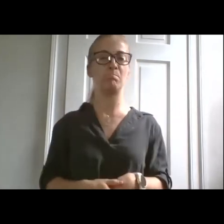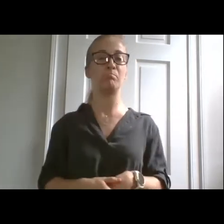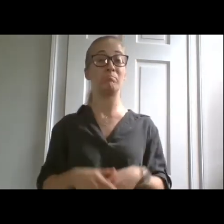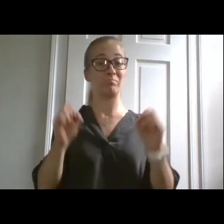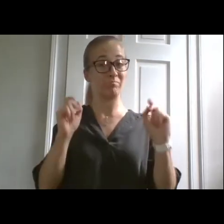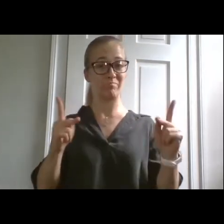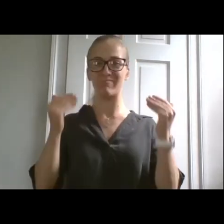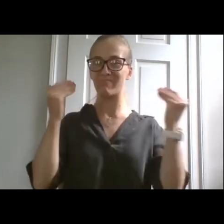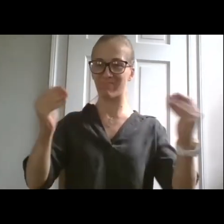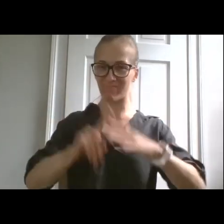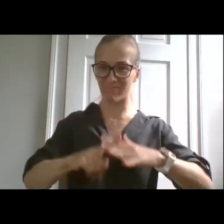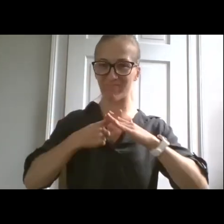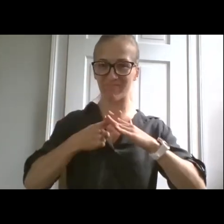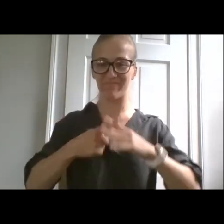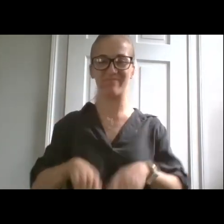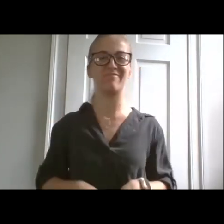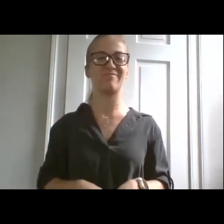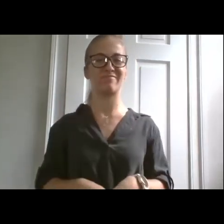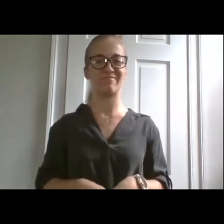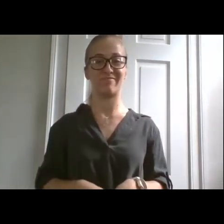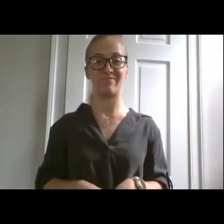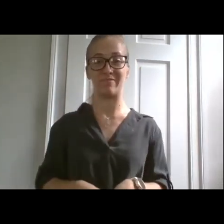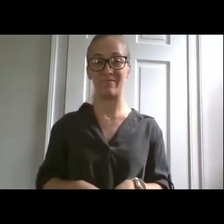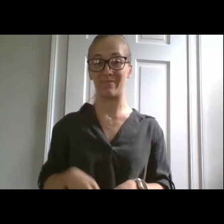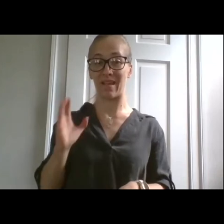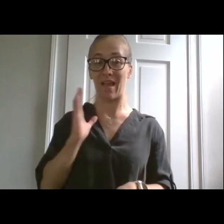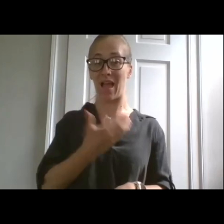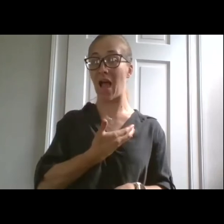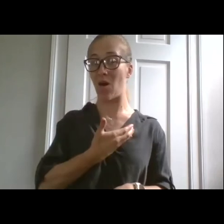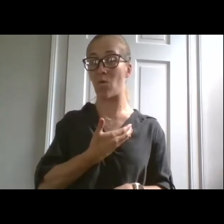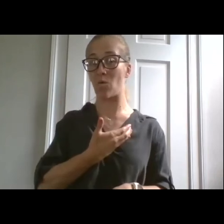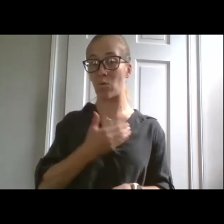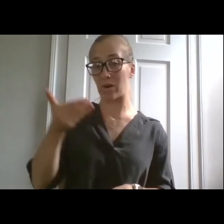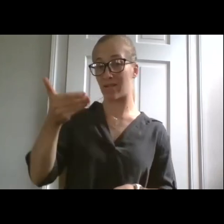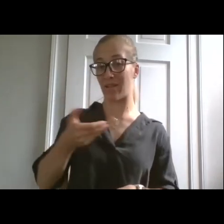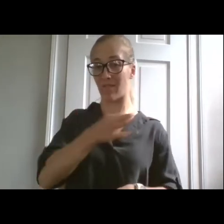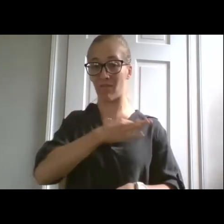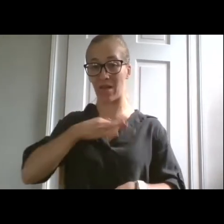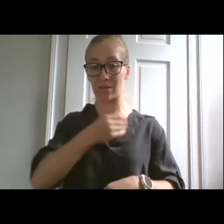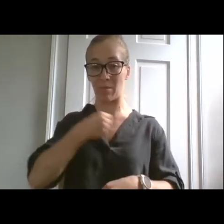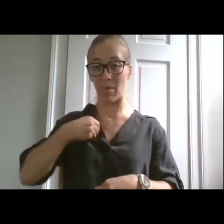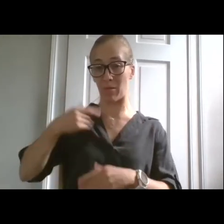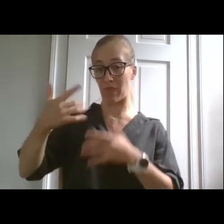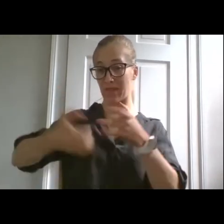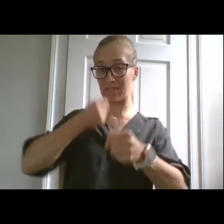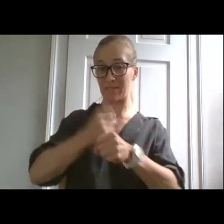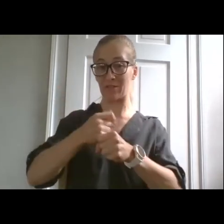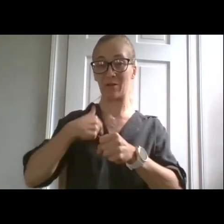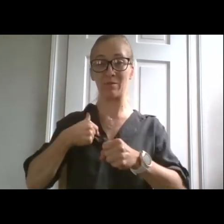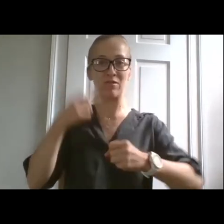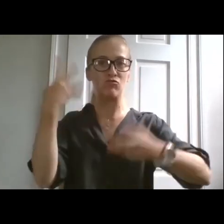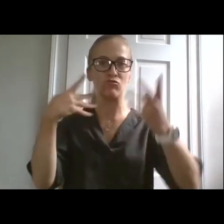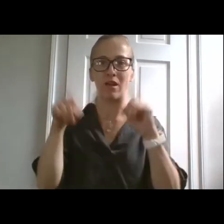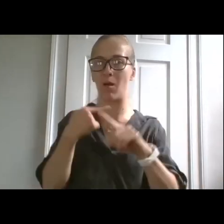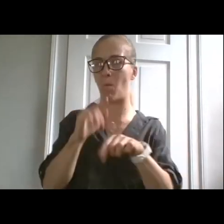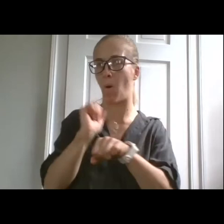right, let's get started. So, of our 5 guest faculty members this year, I'm crazy about their work. I delight in their work, and